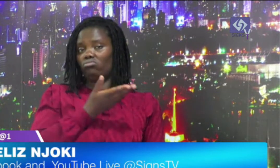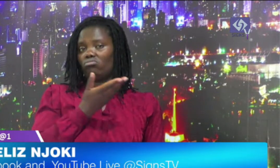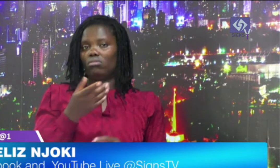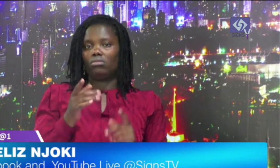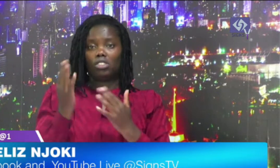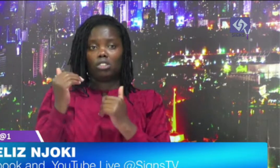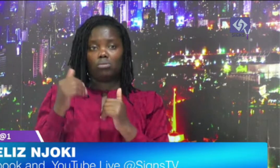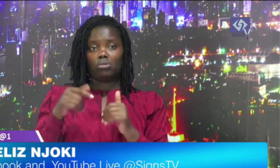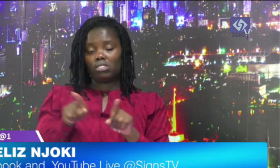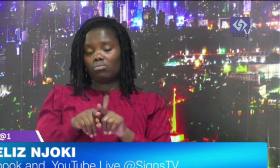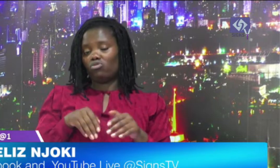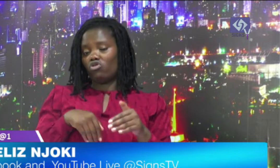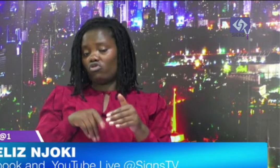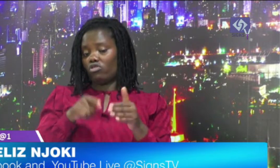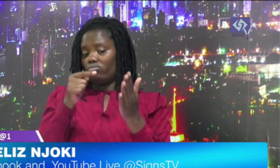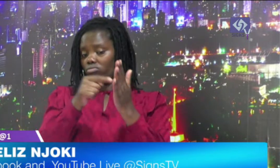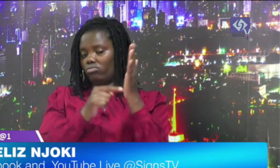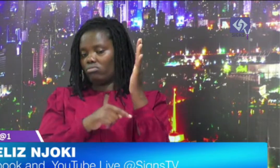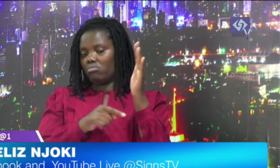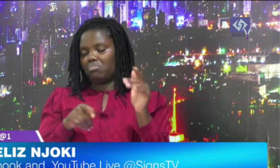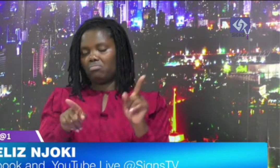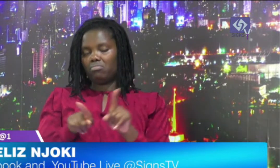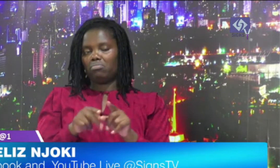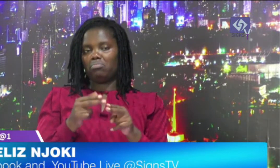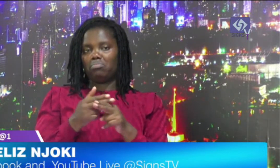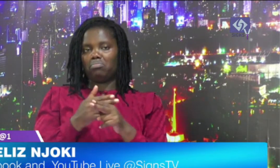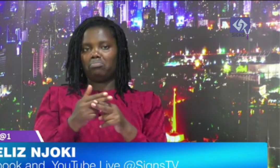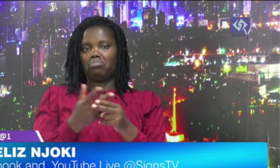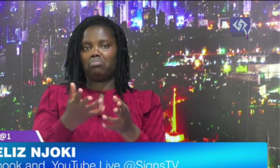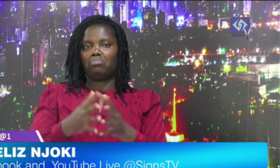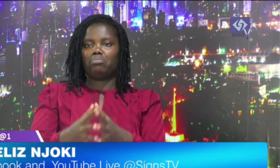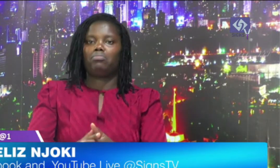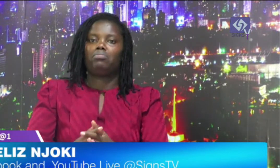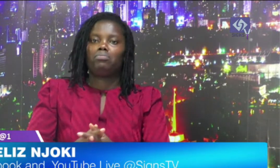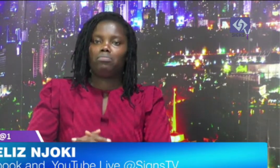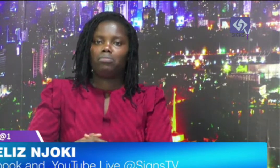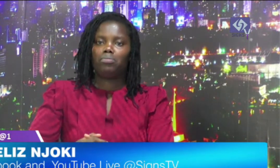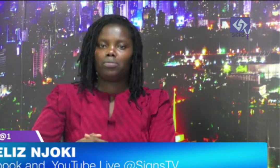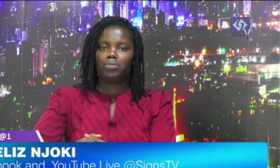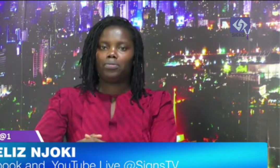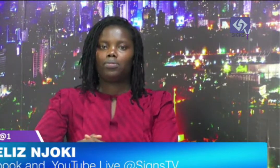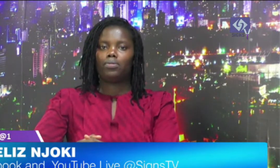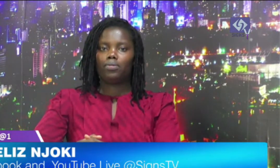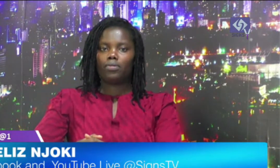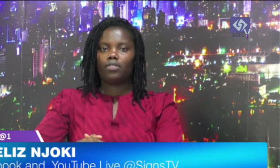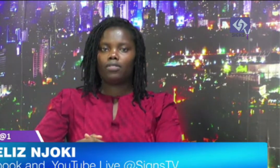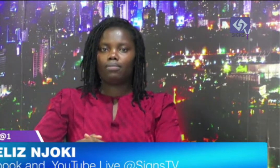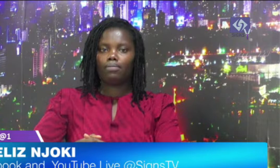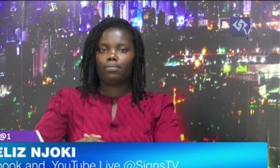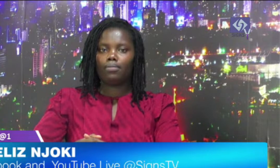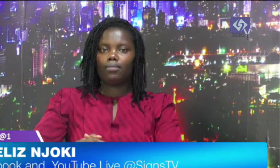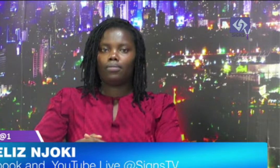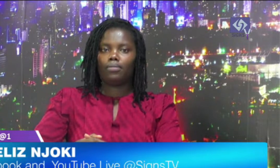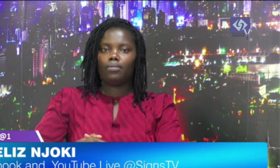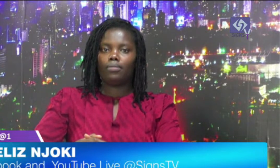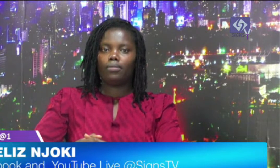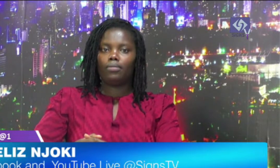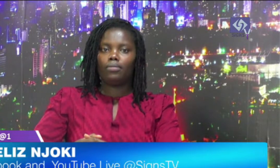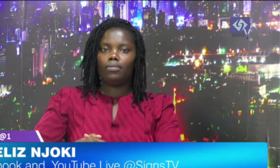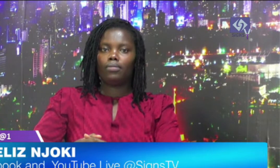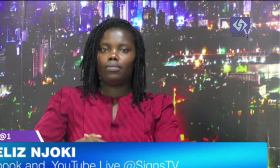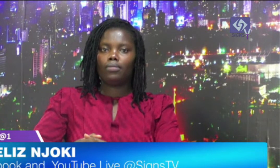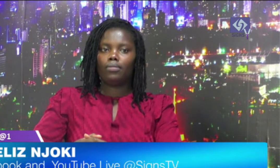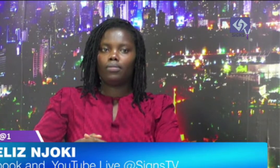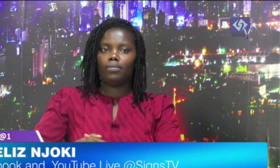to leave. The remaining troops from Uganda, Burundi, and South Sudan are expected to